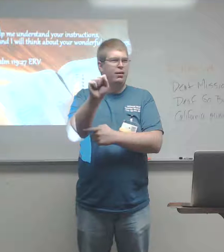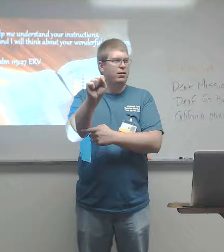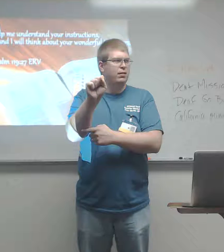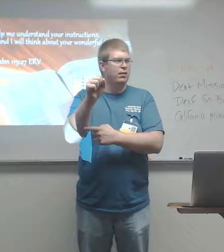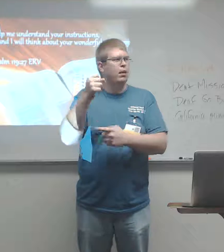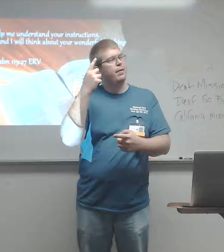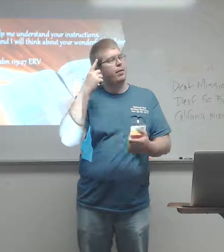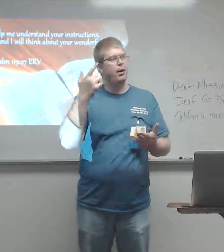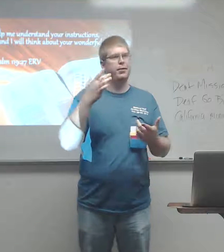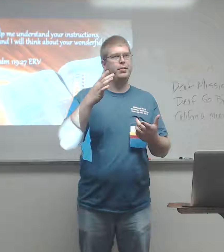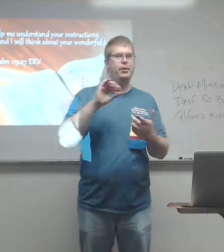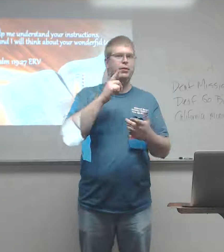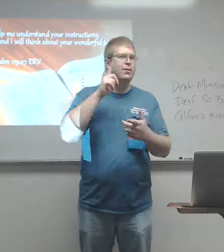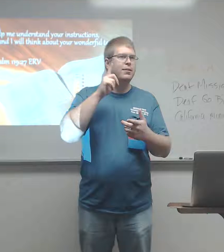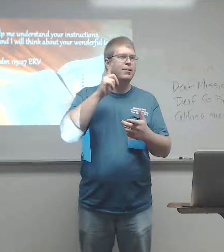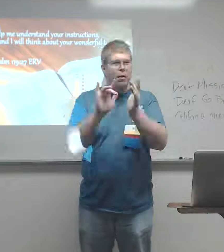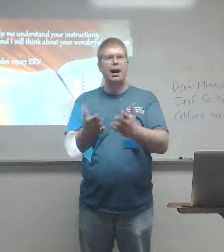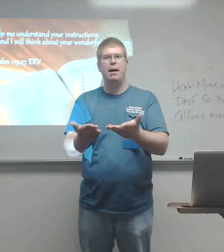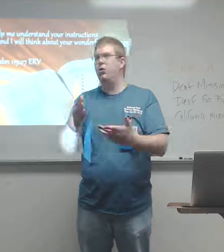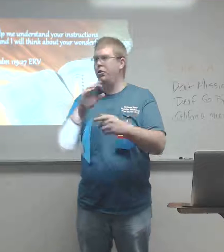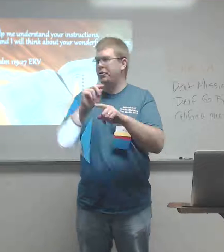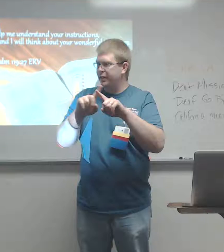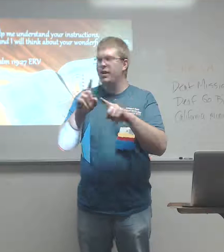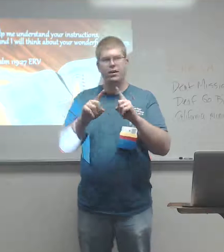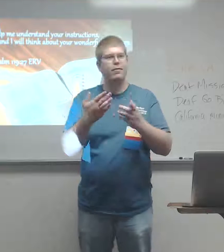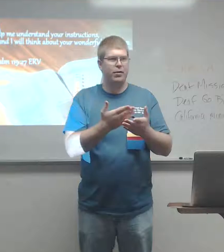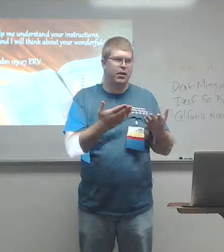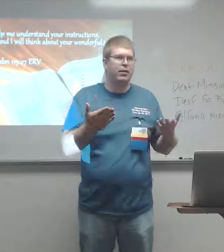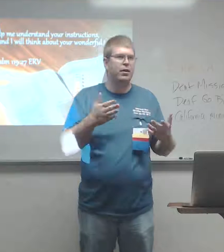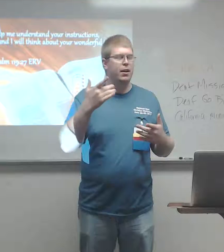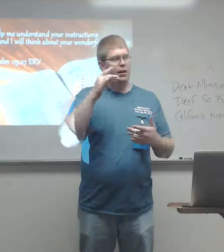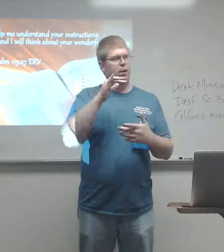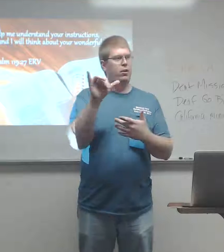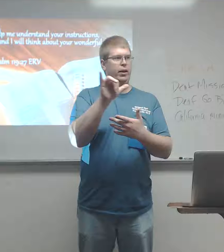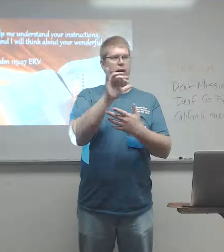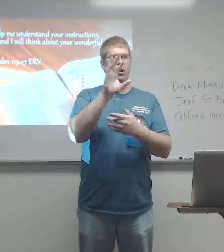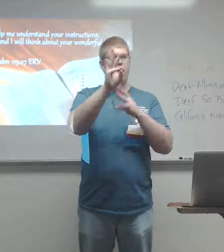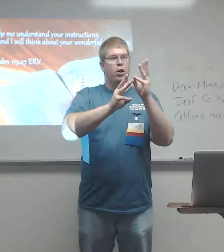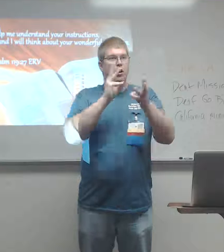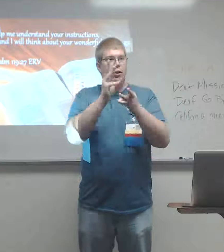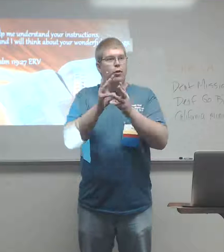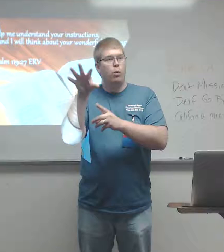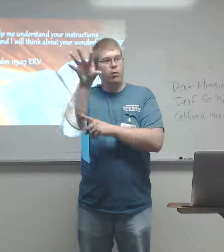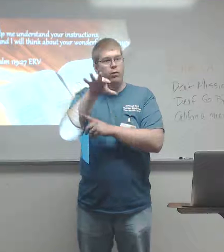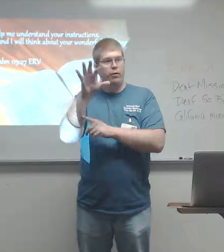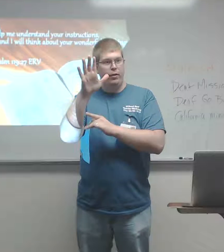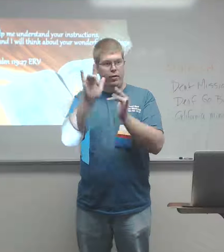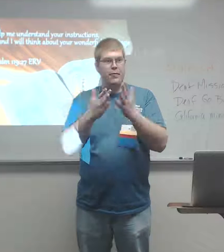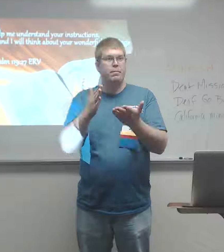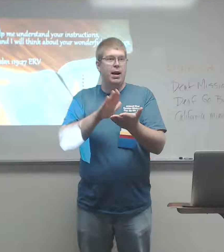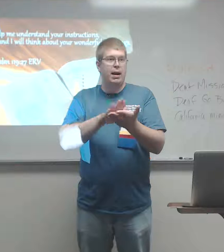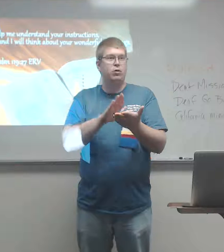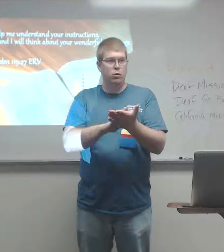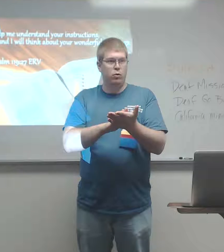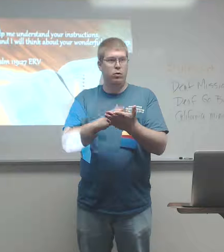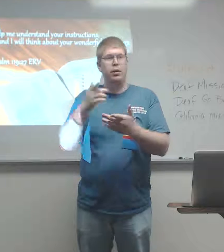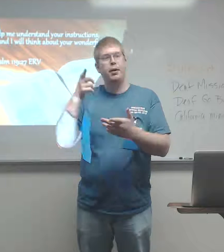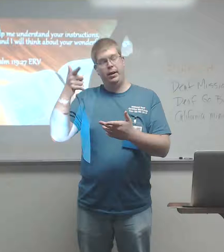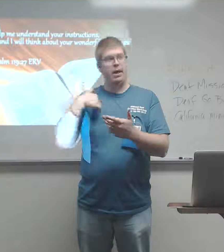links, to Deaf Bible and different things. Like the World Video Bible School, they